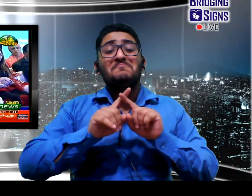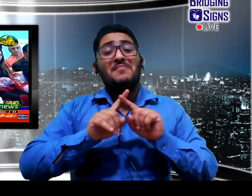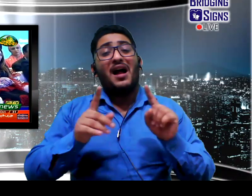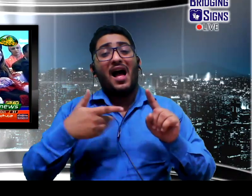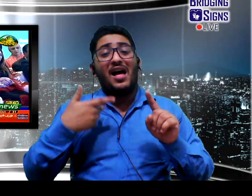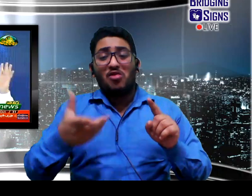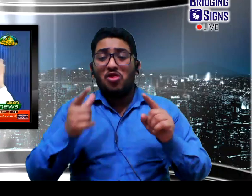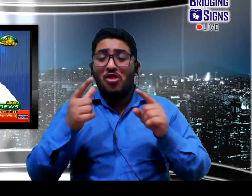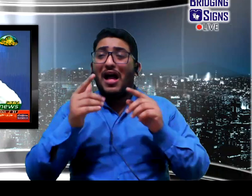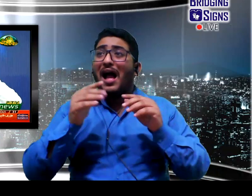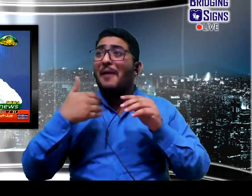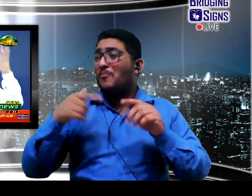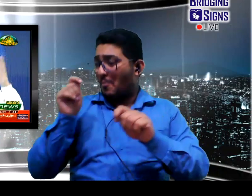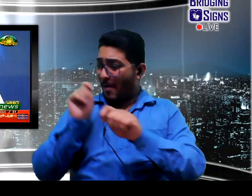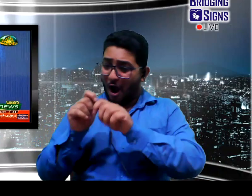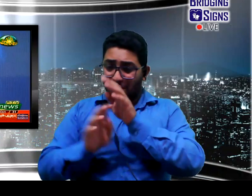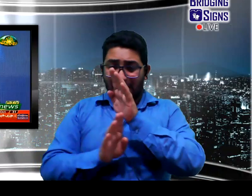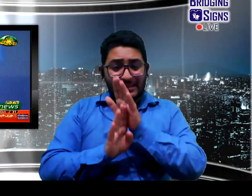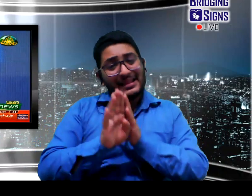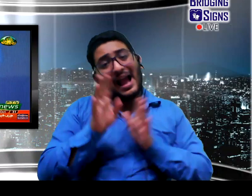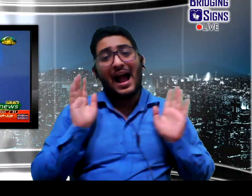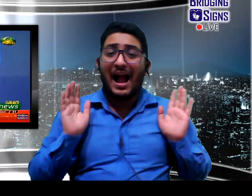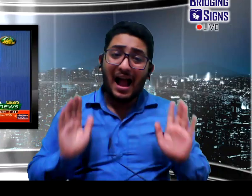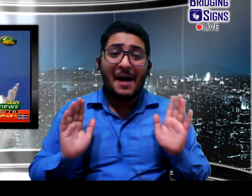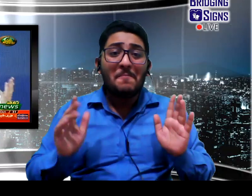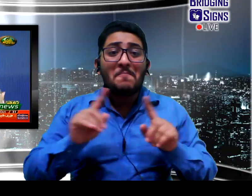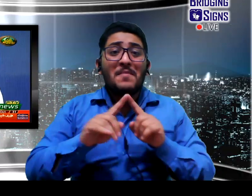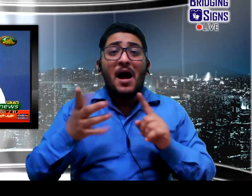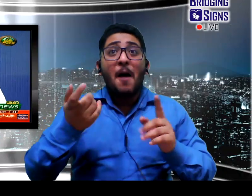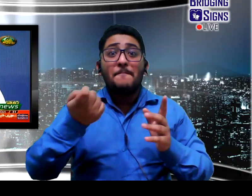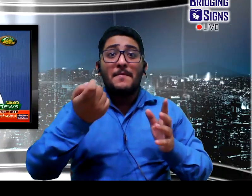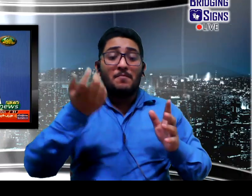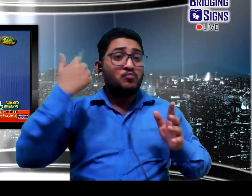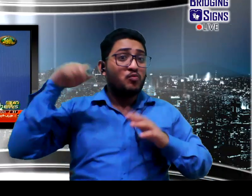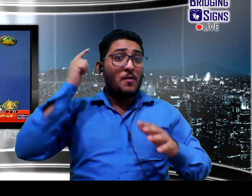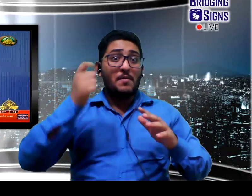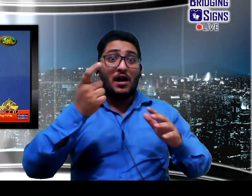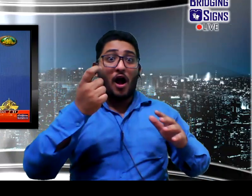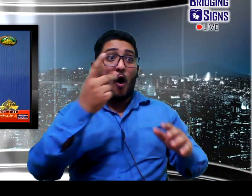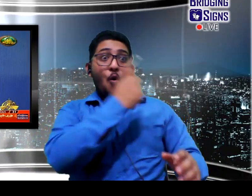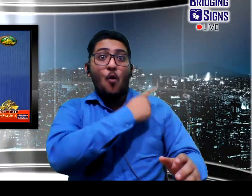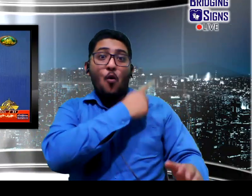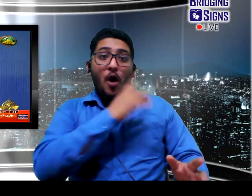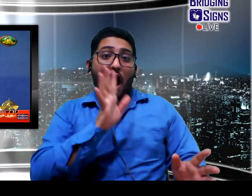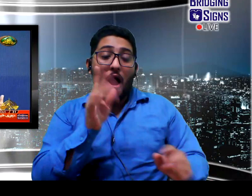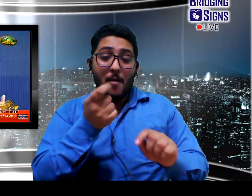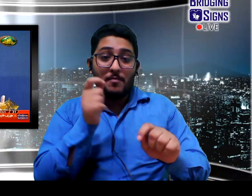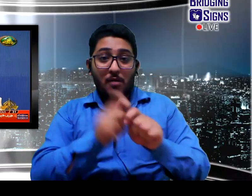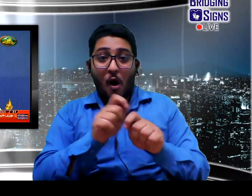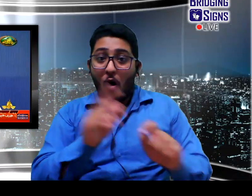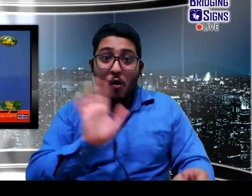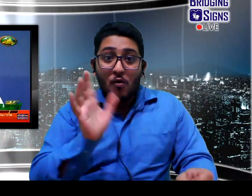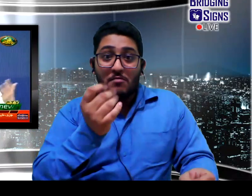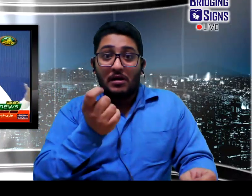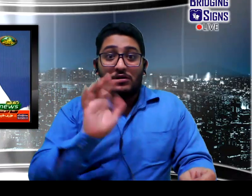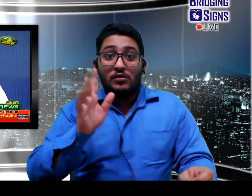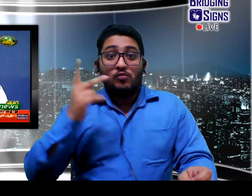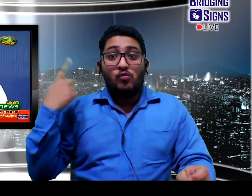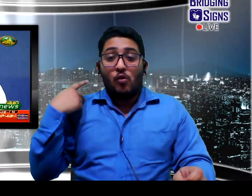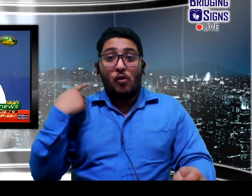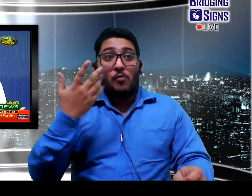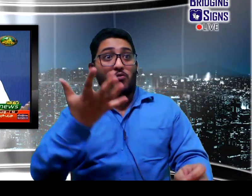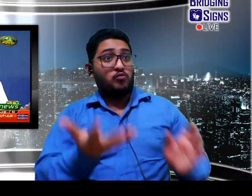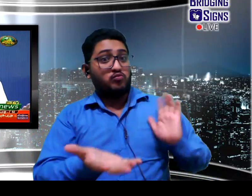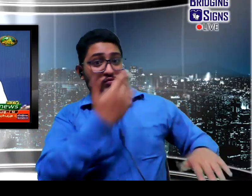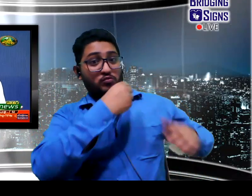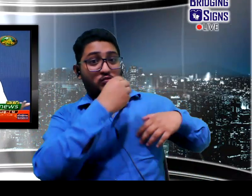we developed this idea that making money was a sin, that people making too many